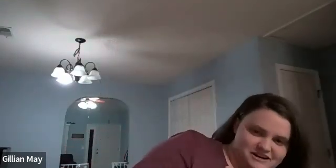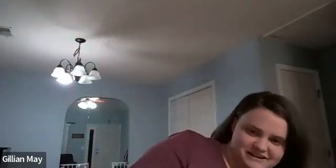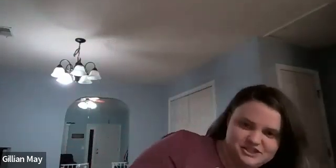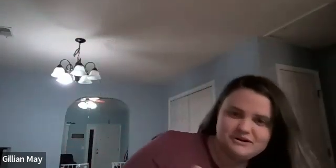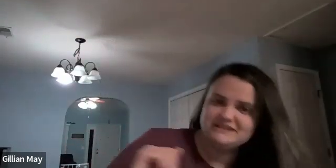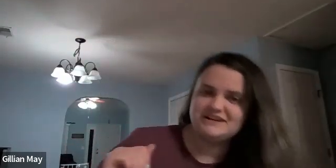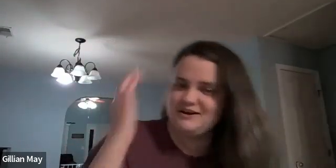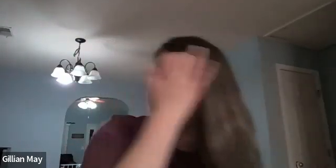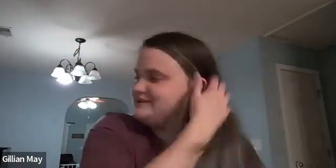to chew on a piece of cardboard.